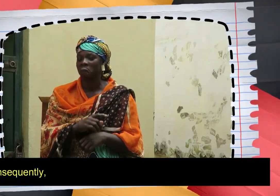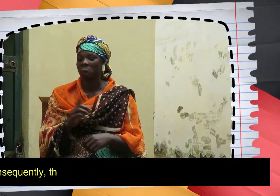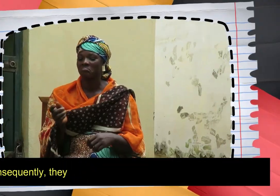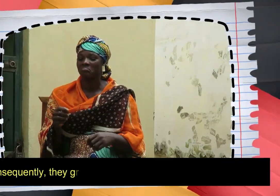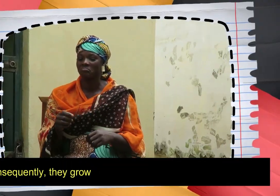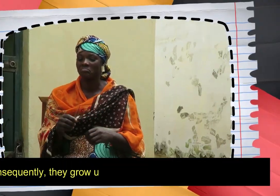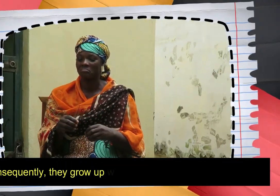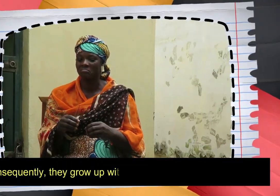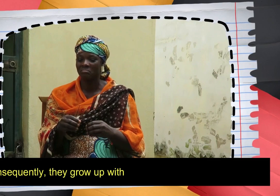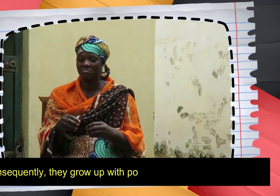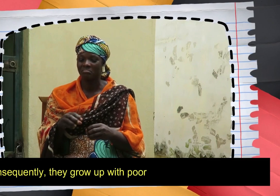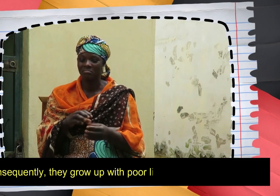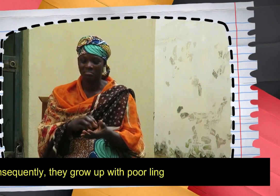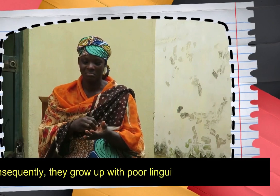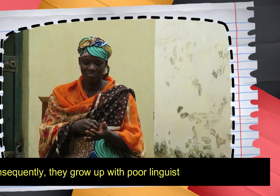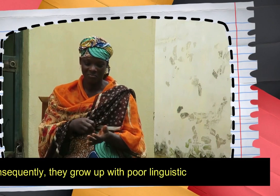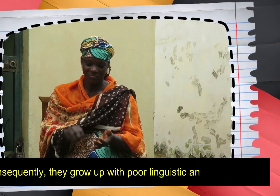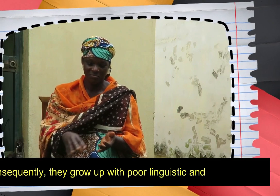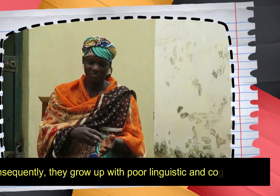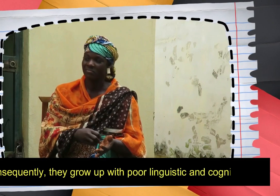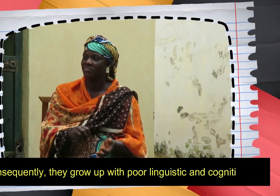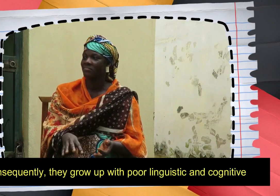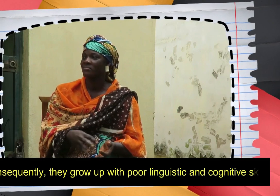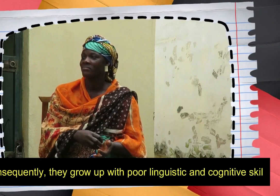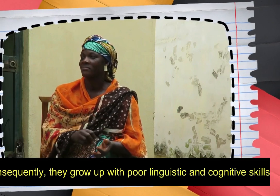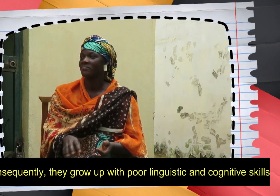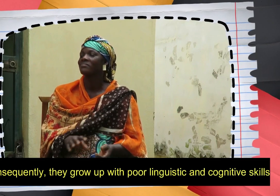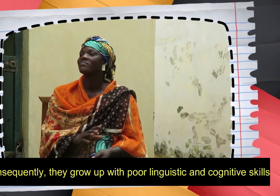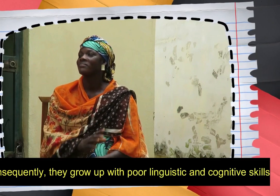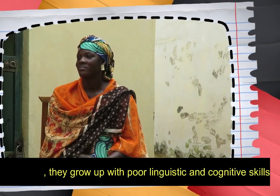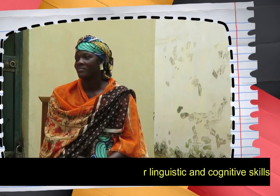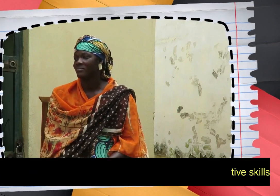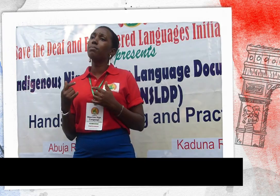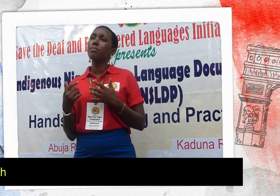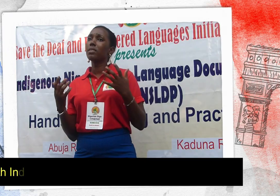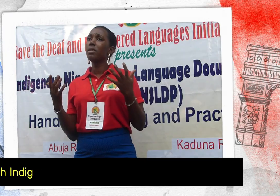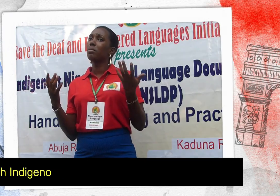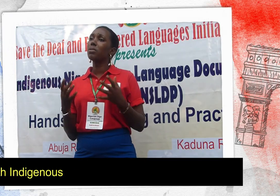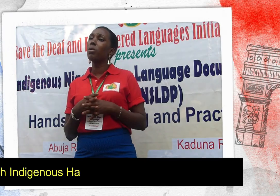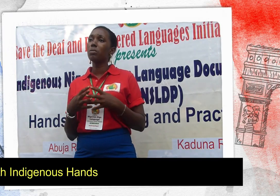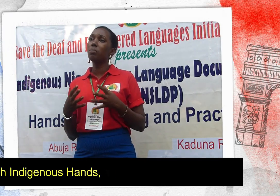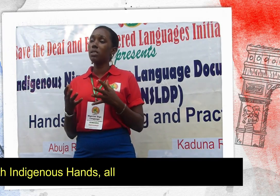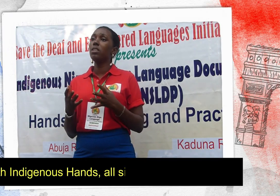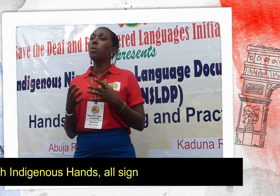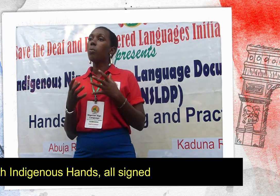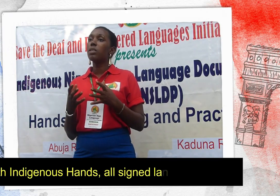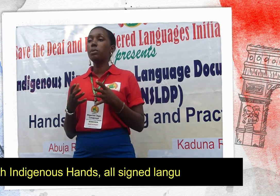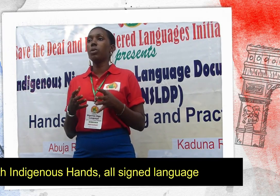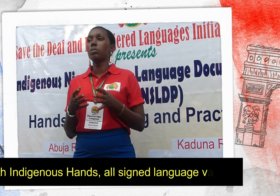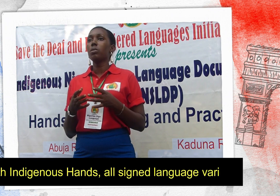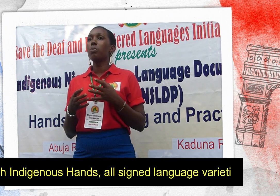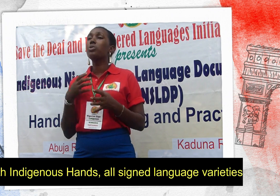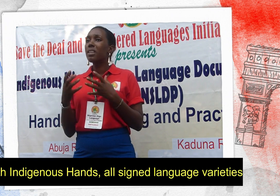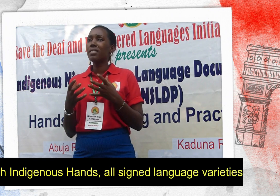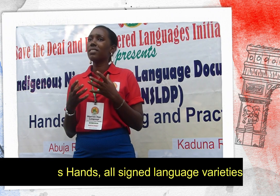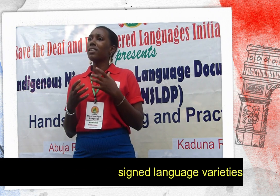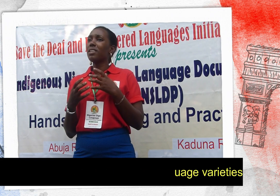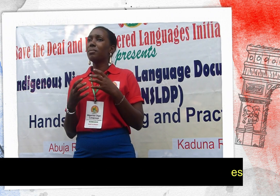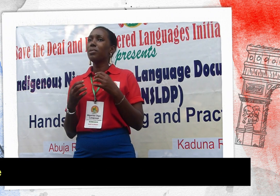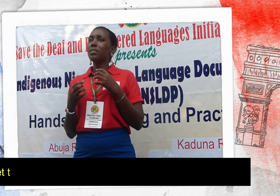Consequently, they grow up with poor linguistic and cognitive skills. With Indigenous Hands, all sign language varieties get the